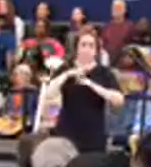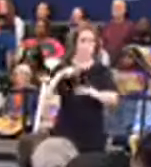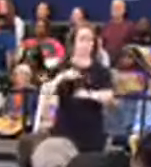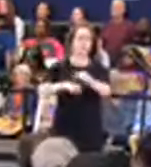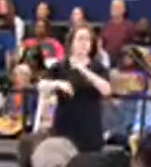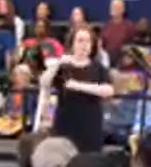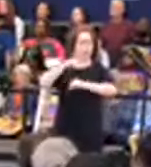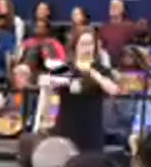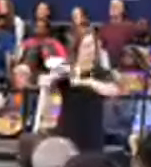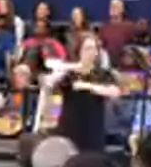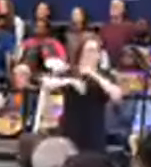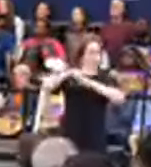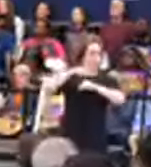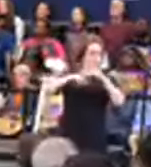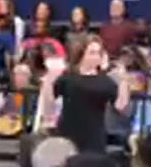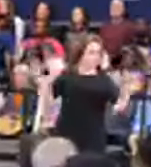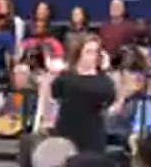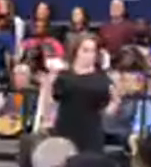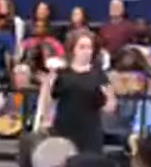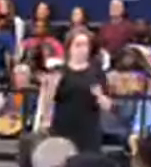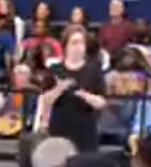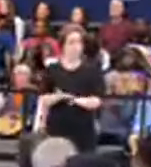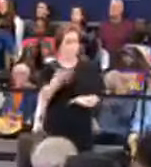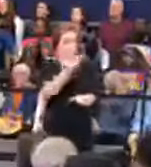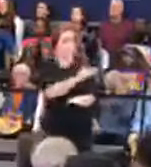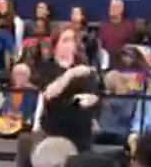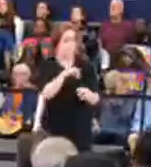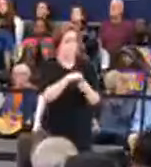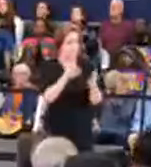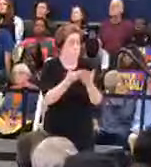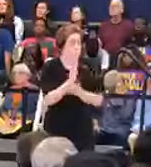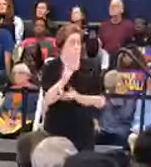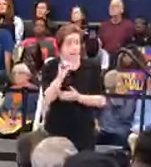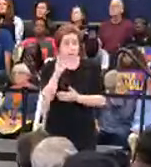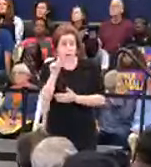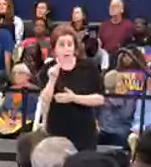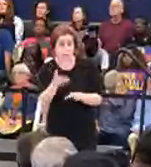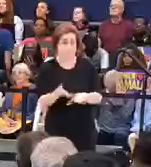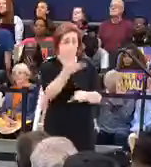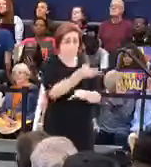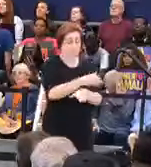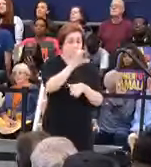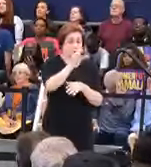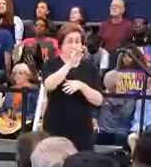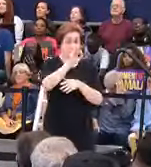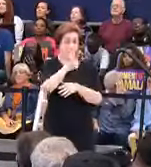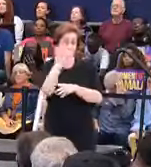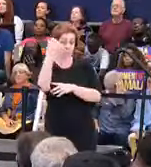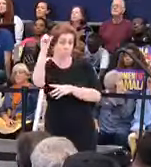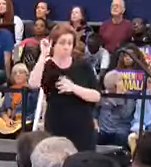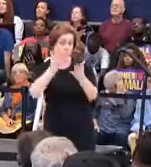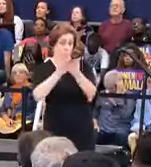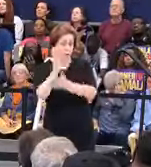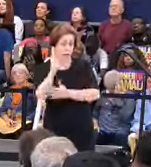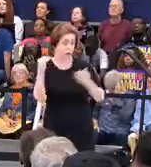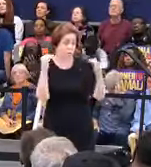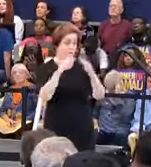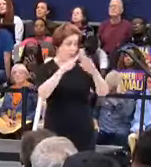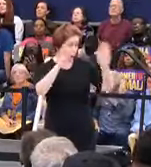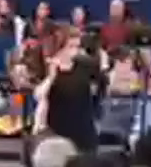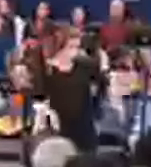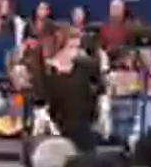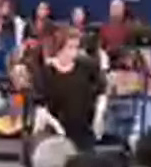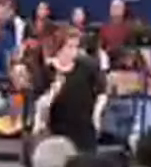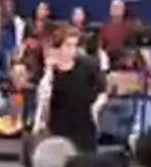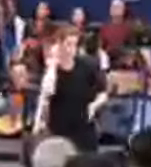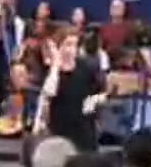to what, we asked? Back before the Voting Rights Act? Back before the Civil Rights Act? Back before the Fair Housing Act? Back before